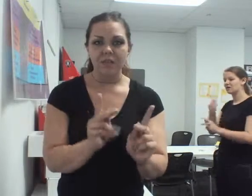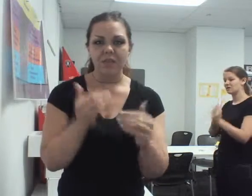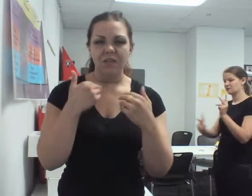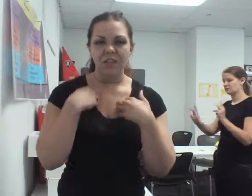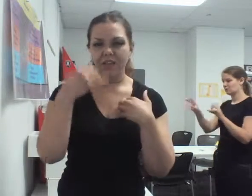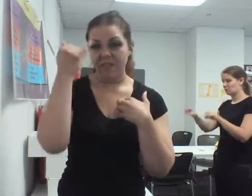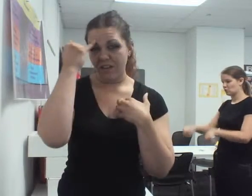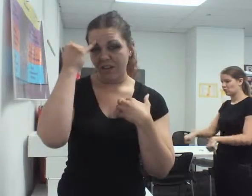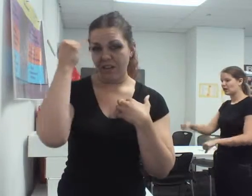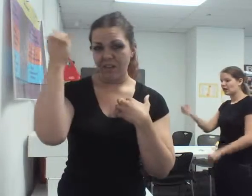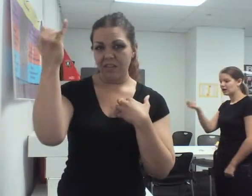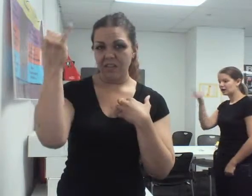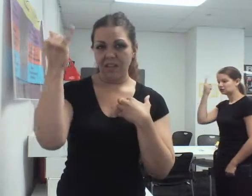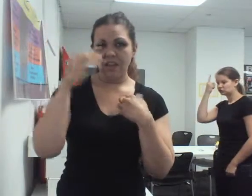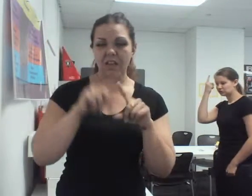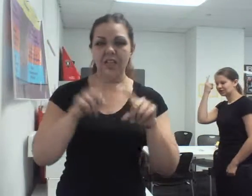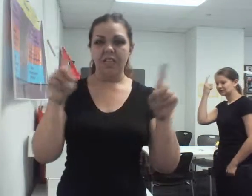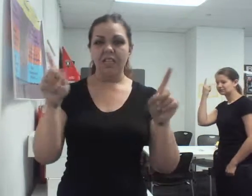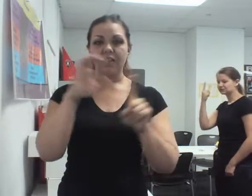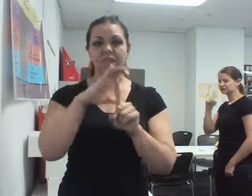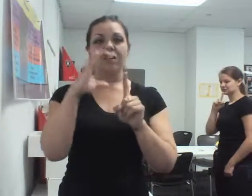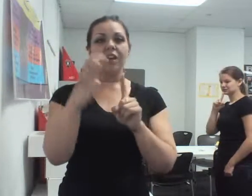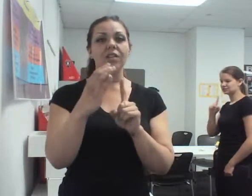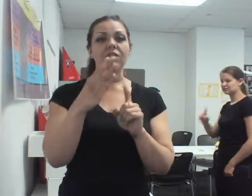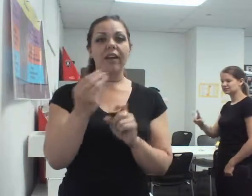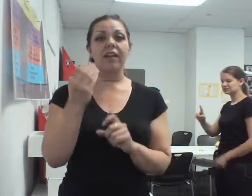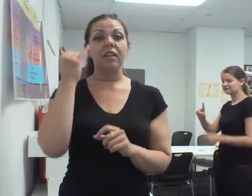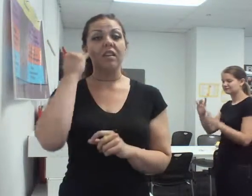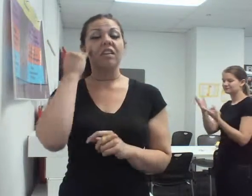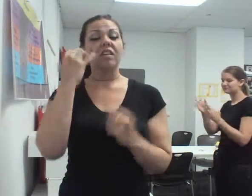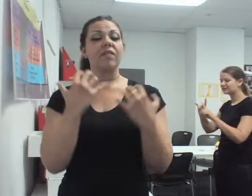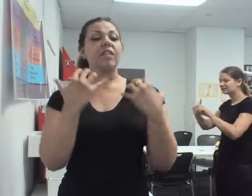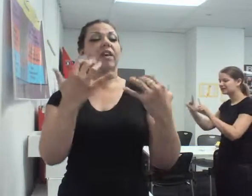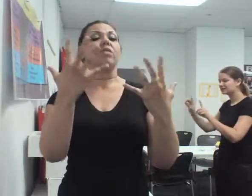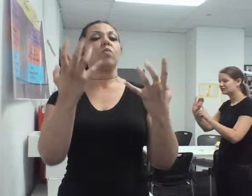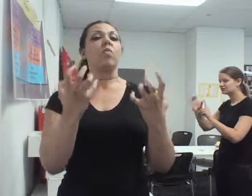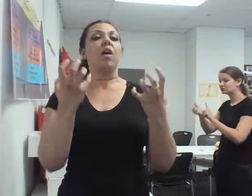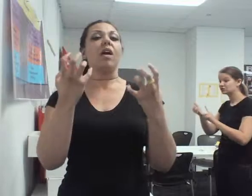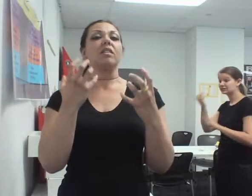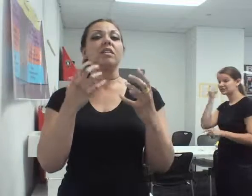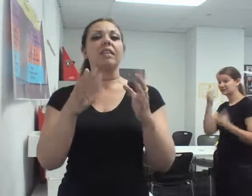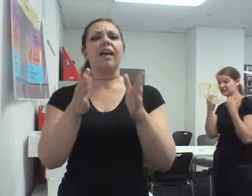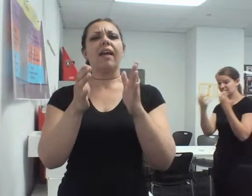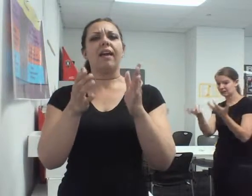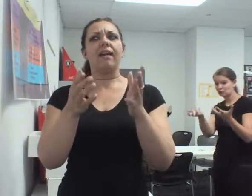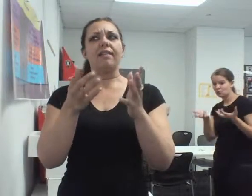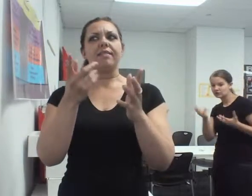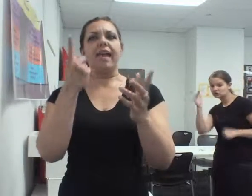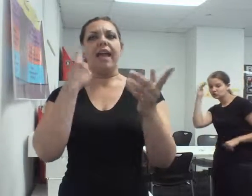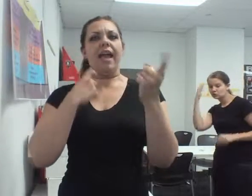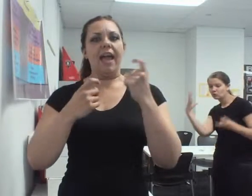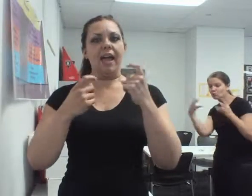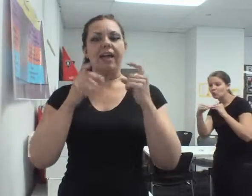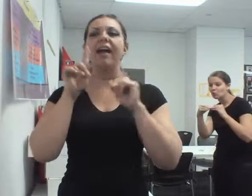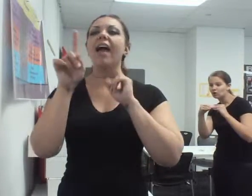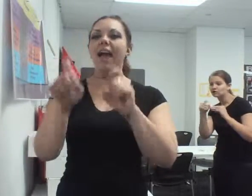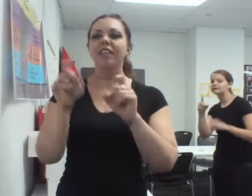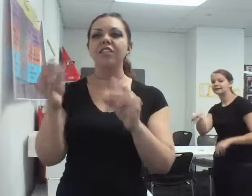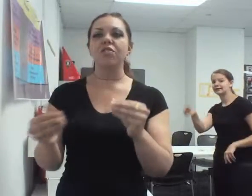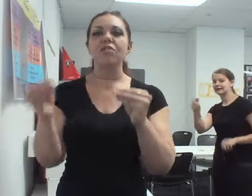idea on the different cultures, and then if the audience wants to ask more about what a residential school is, what they're going to do it. Not up to you to